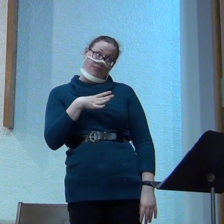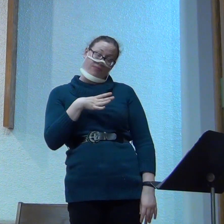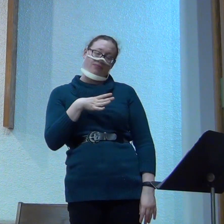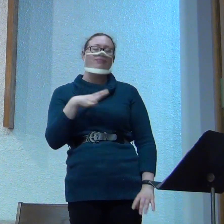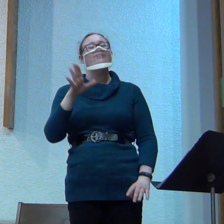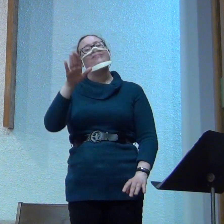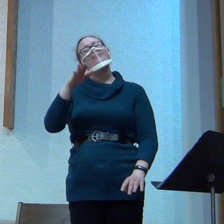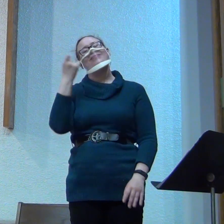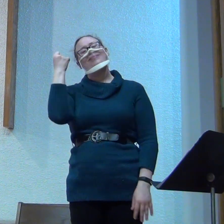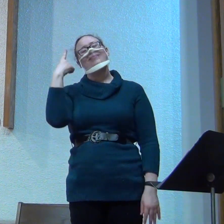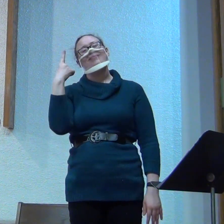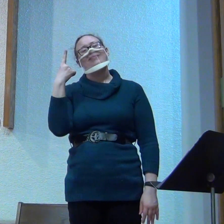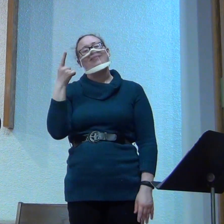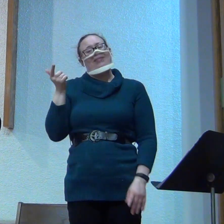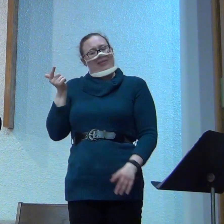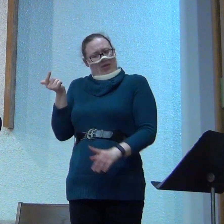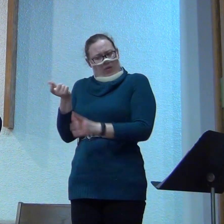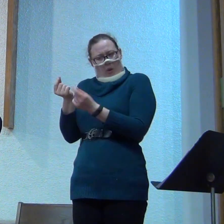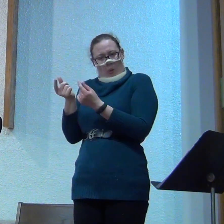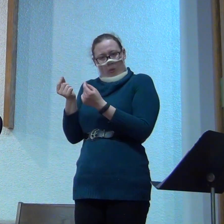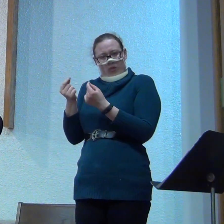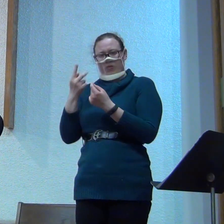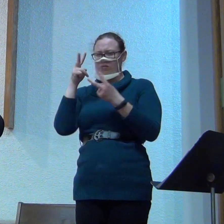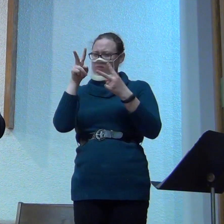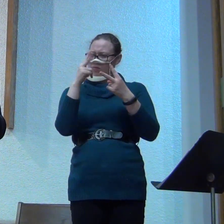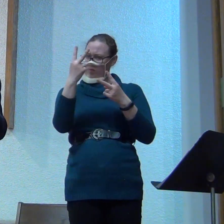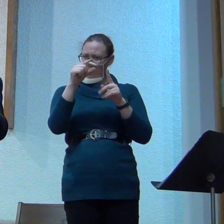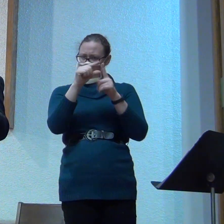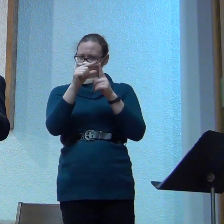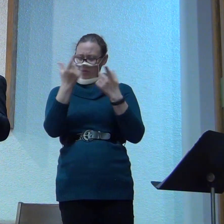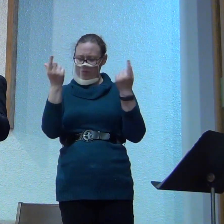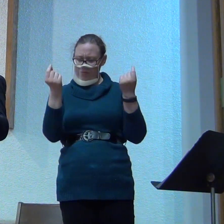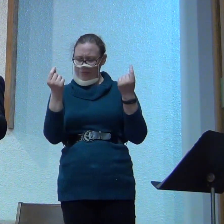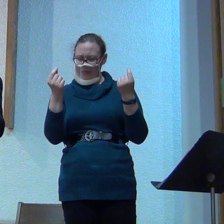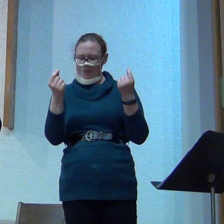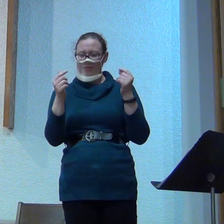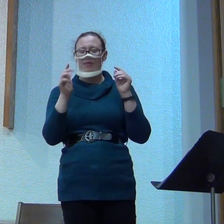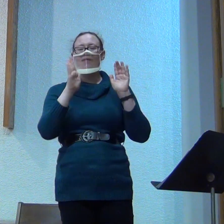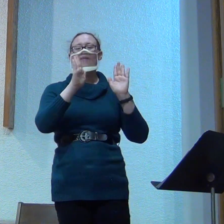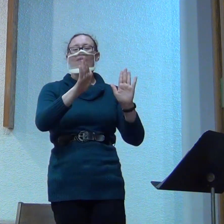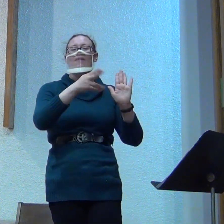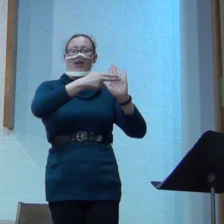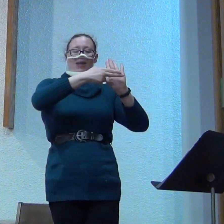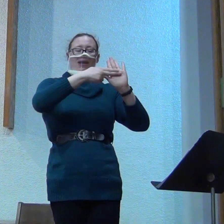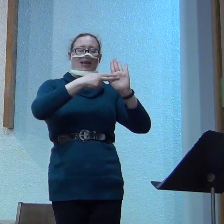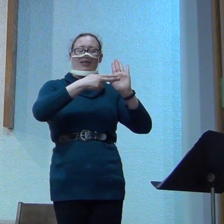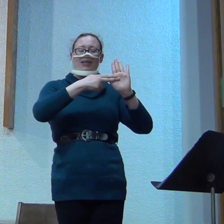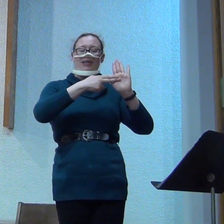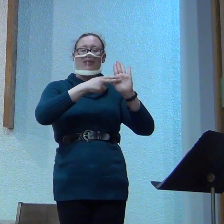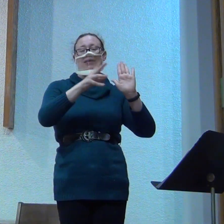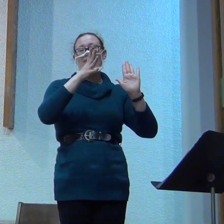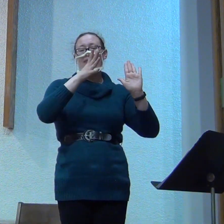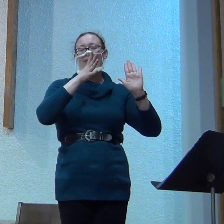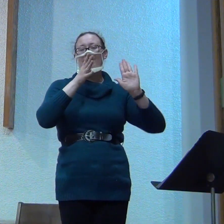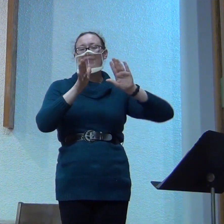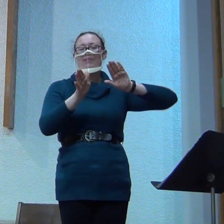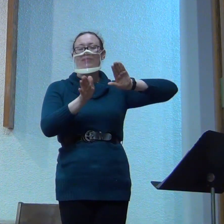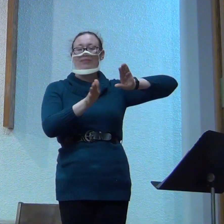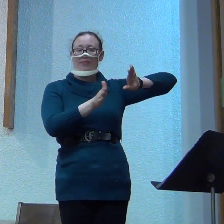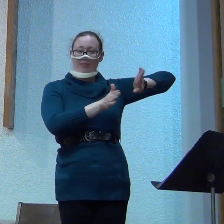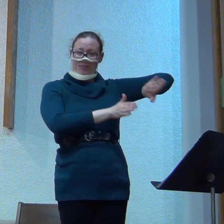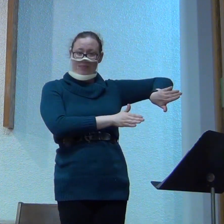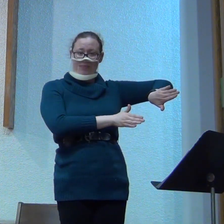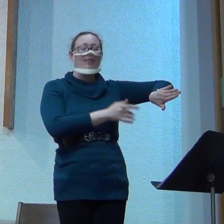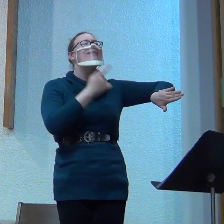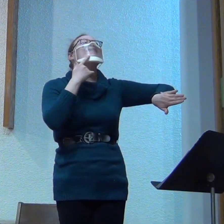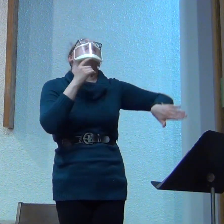Now, what he's doing here with those two words is taking her status as mother off the table. He